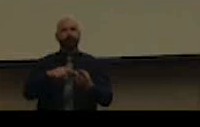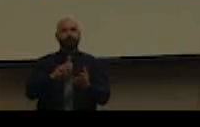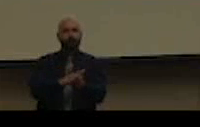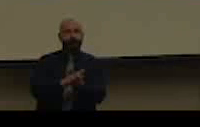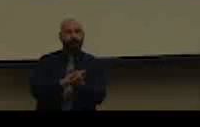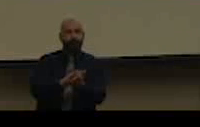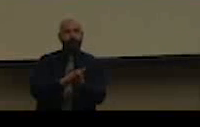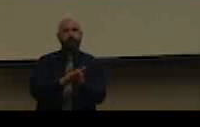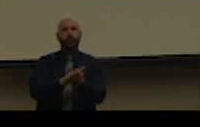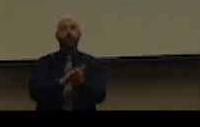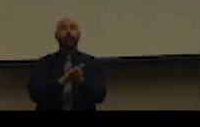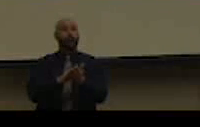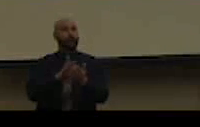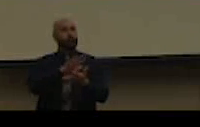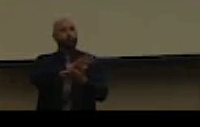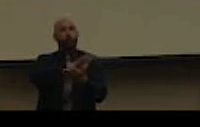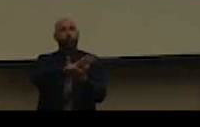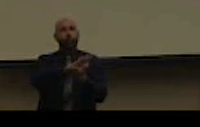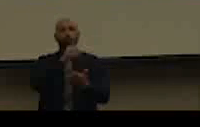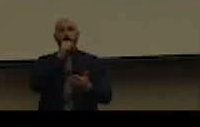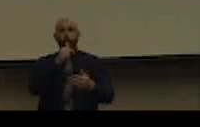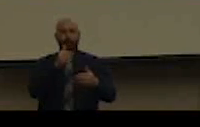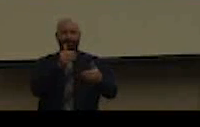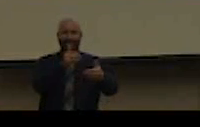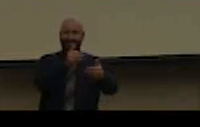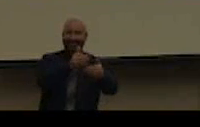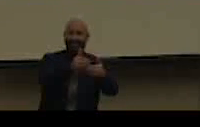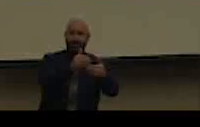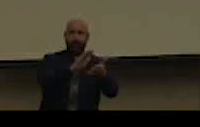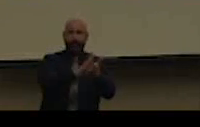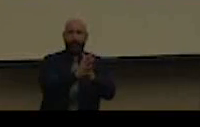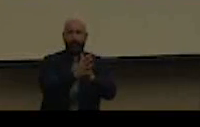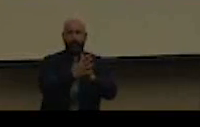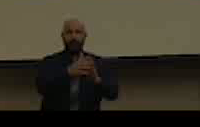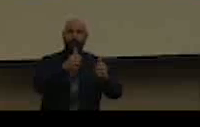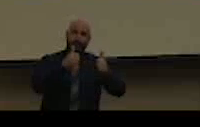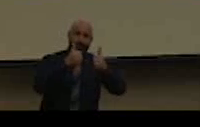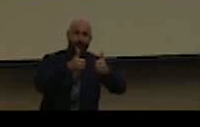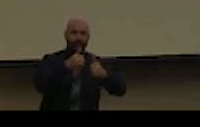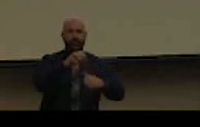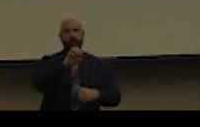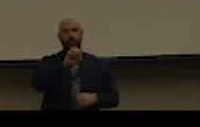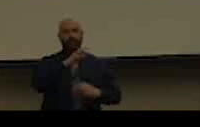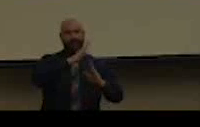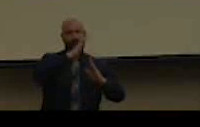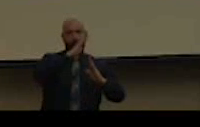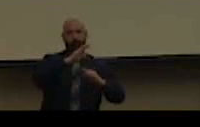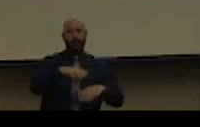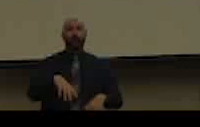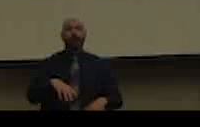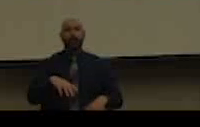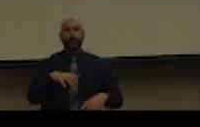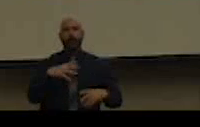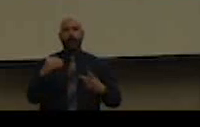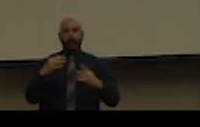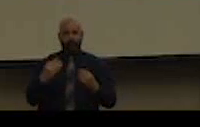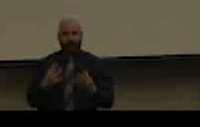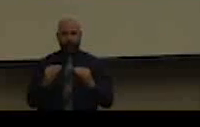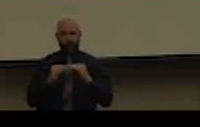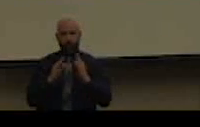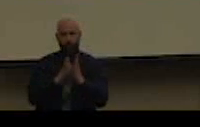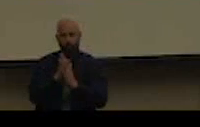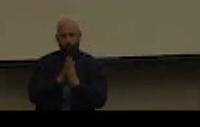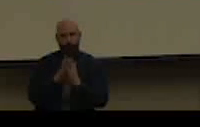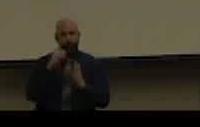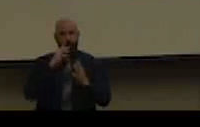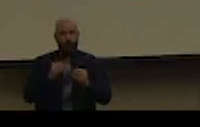excellent, which is so hard to achieve, and provides further incentive and motivation for our proficient sites to keep driving